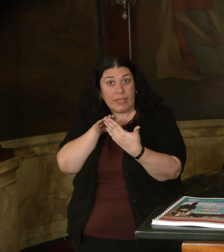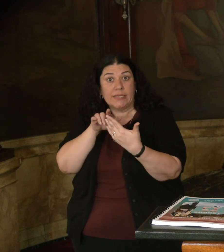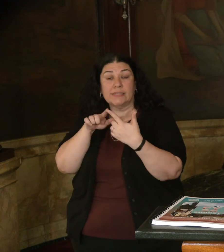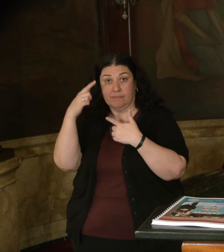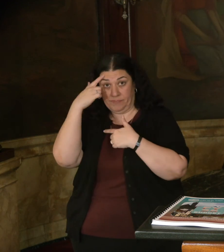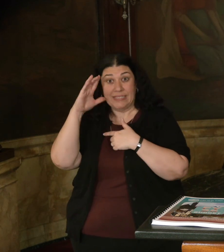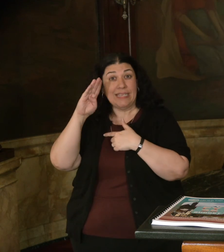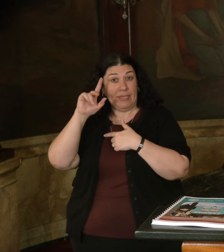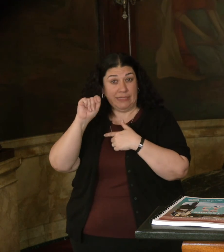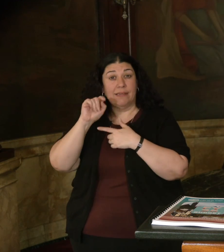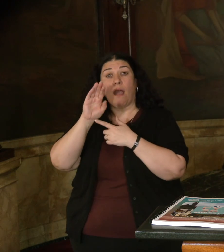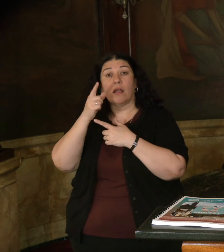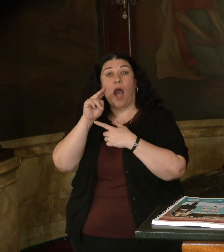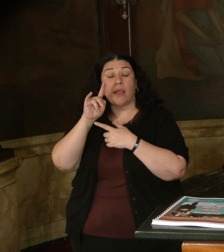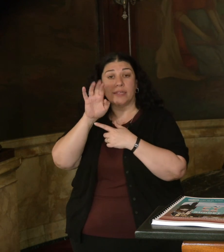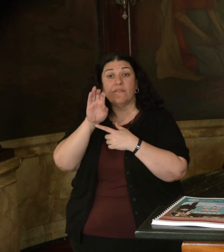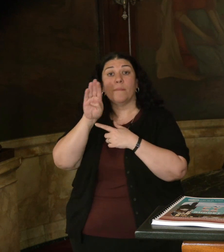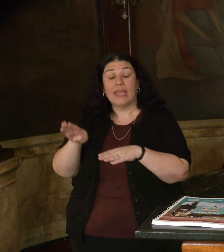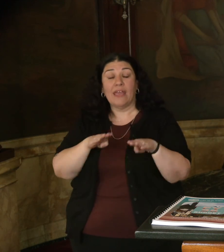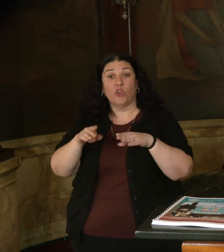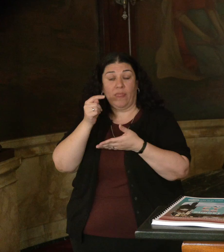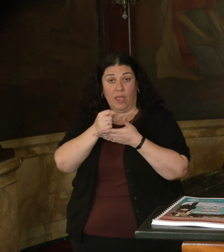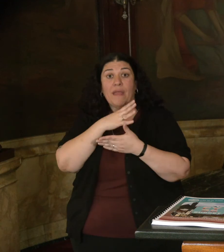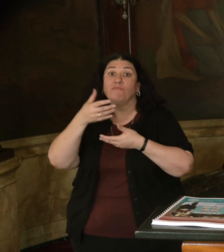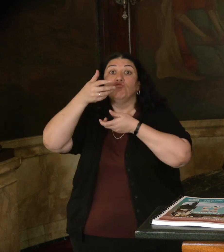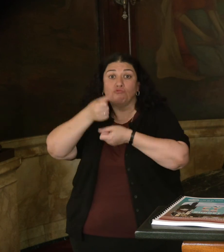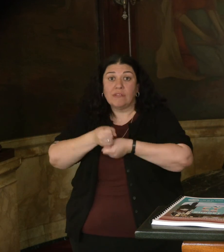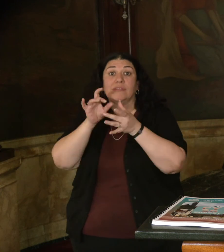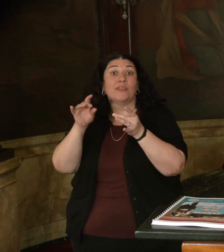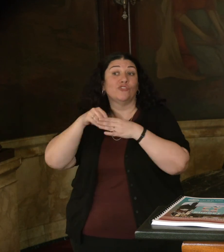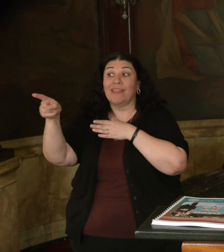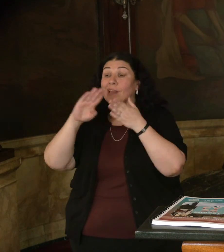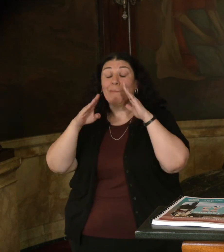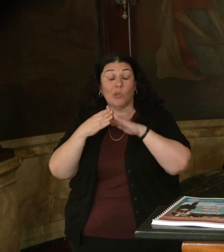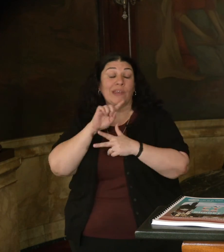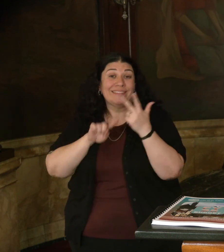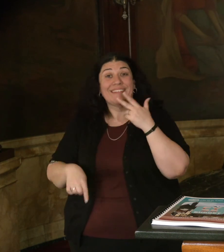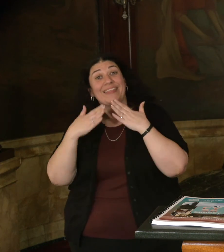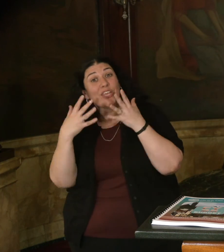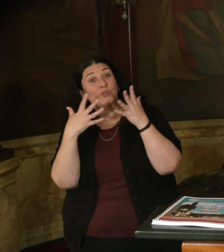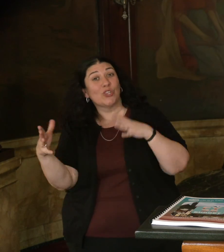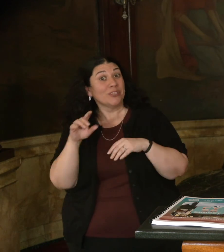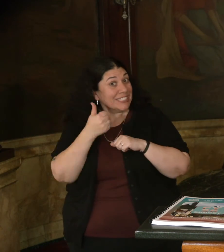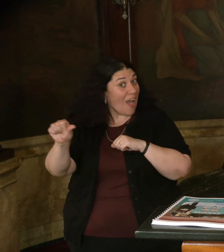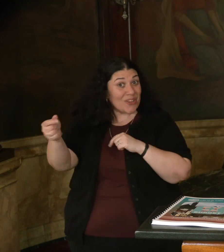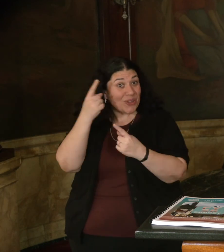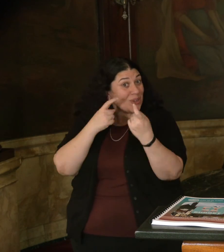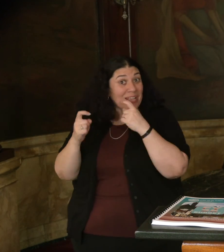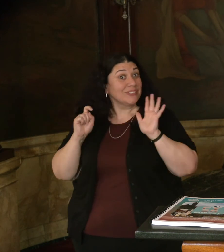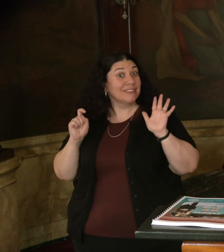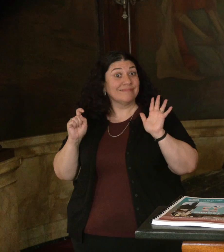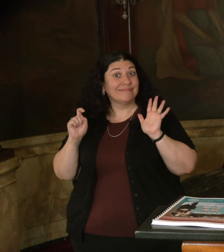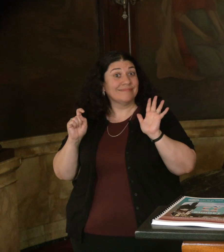cognitive behavioral therapy, and trusted messengers in the community. All right, thank you so much, Mayor. Any other questions out